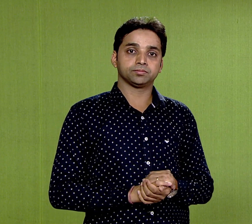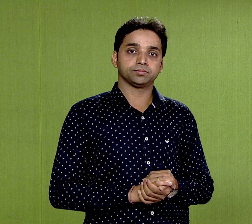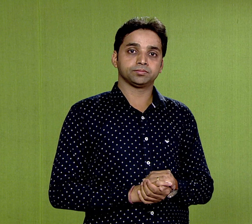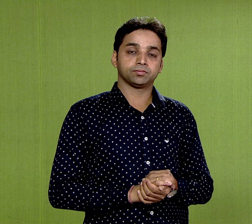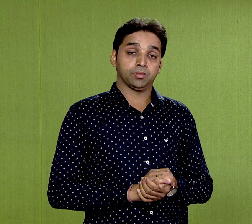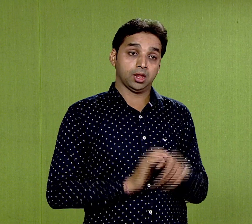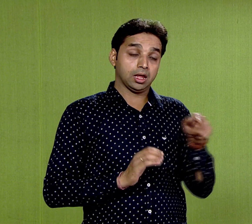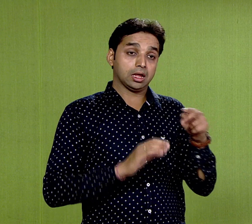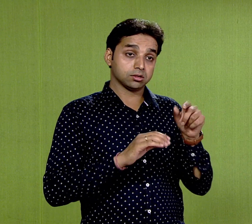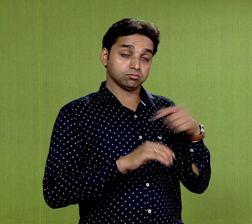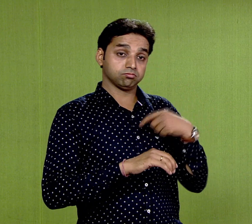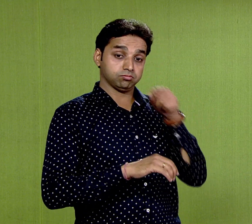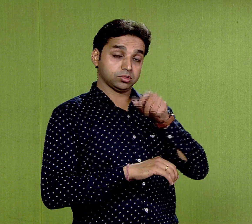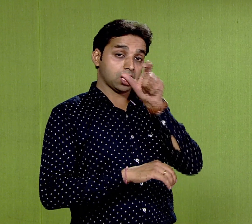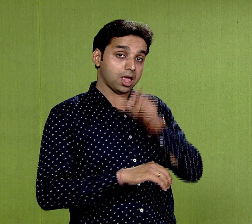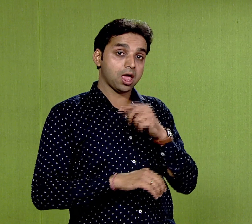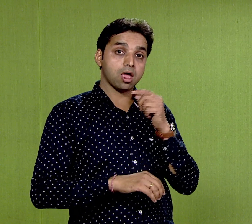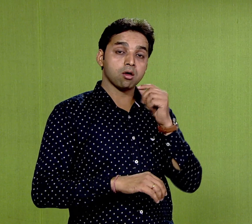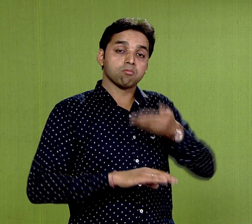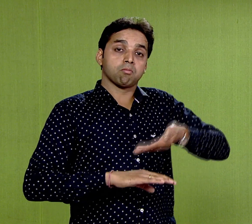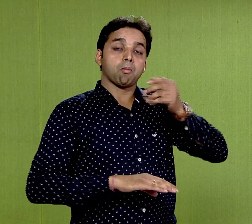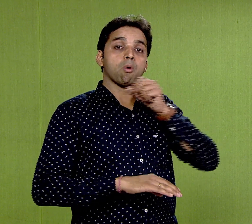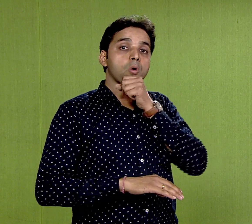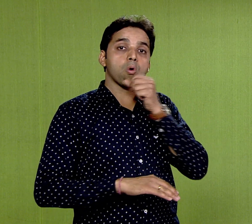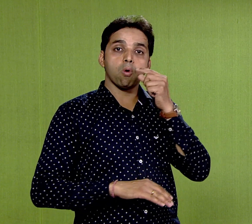his eldest son Dara Shikoh